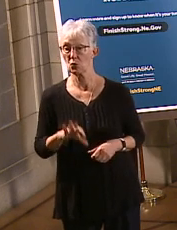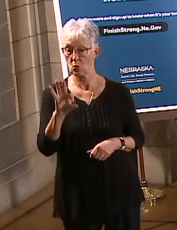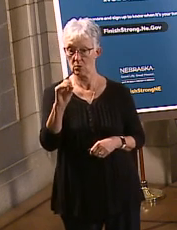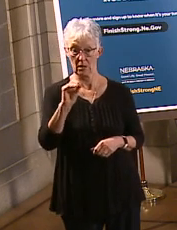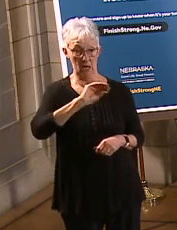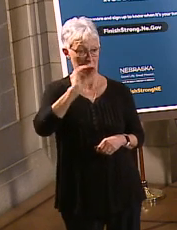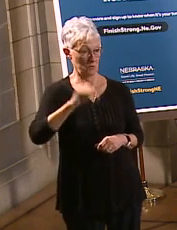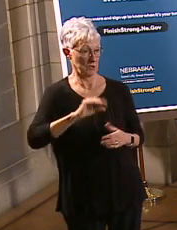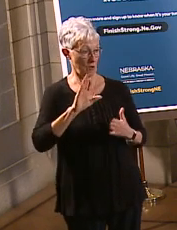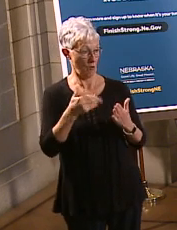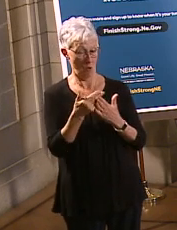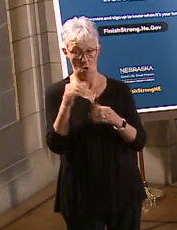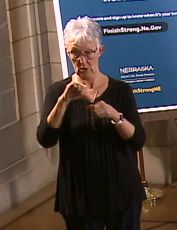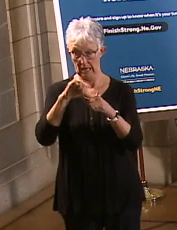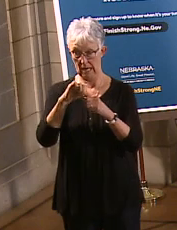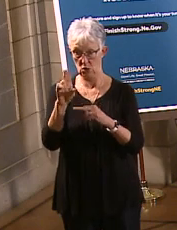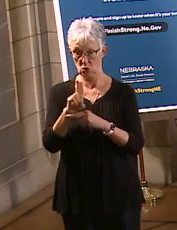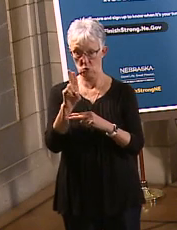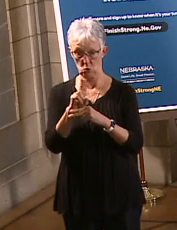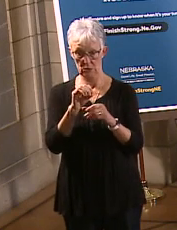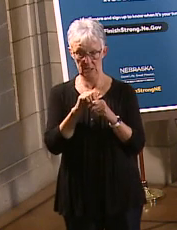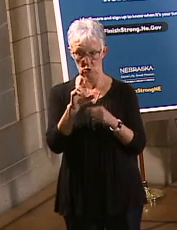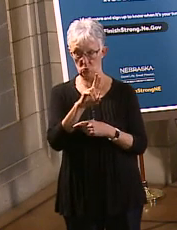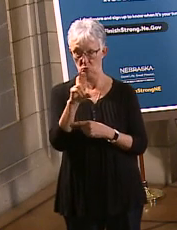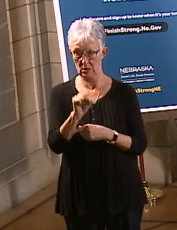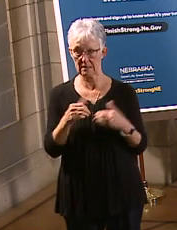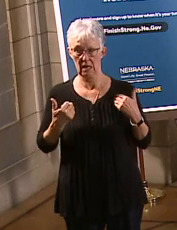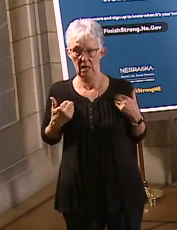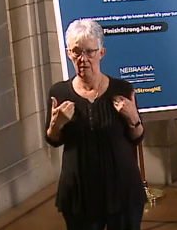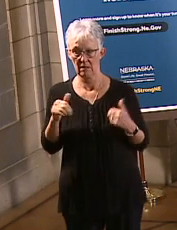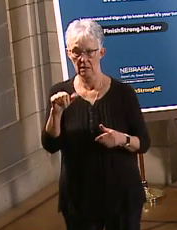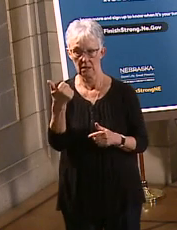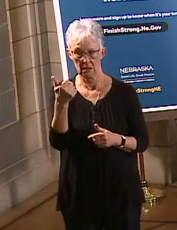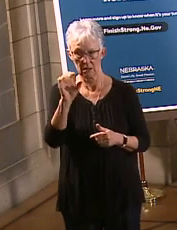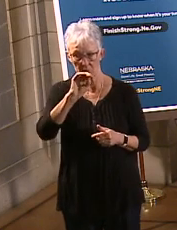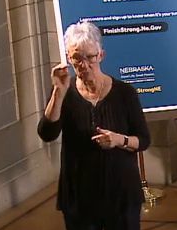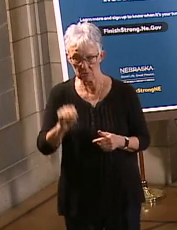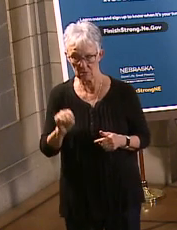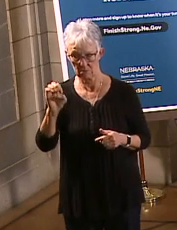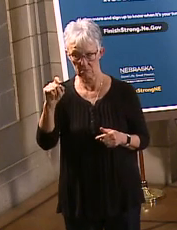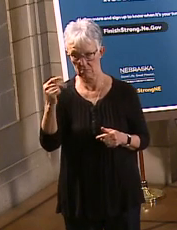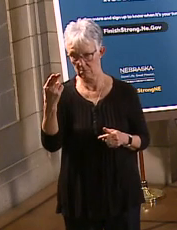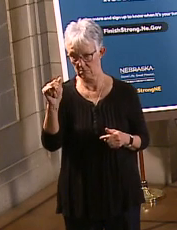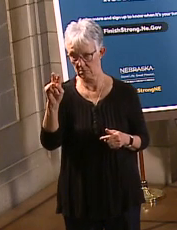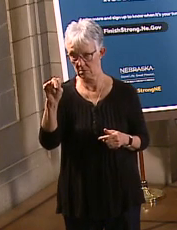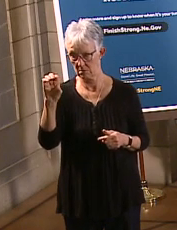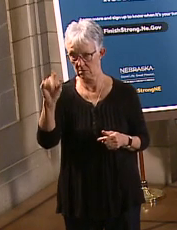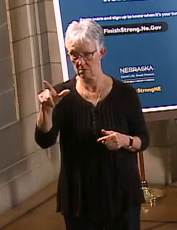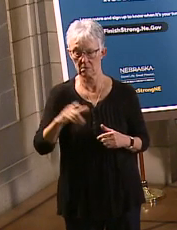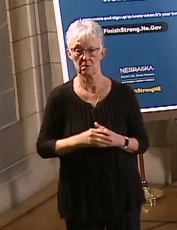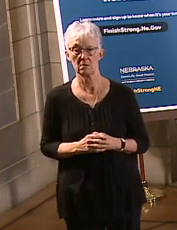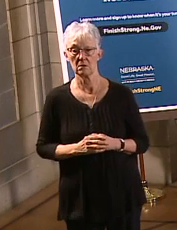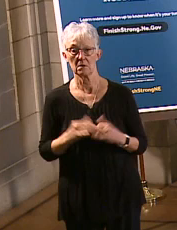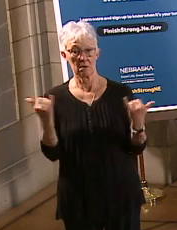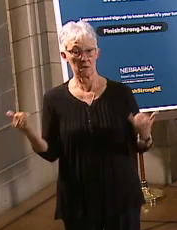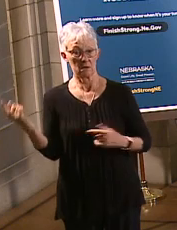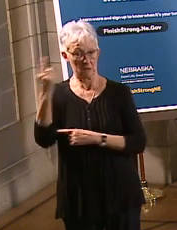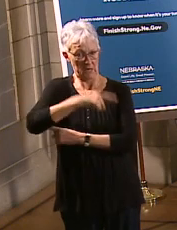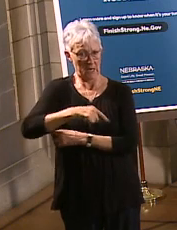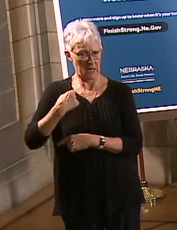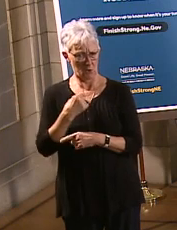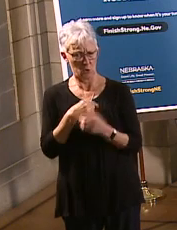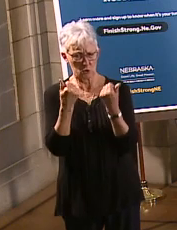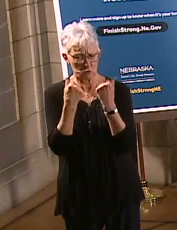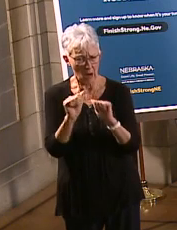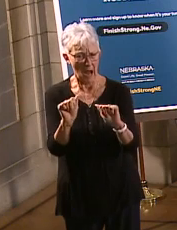States containing at least 10% ethanol. Today, our nation faces a very crucial task of